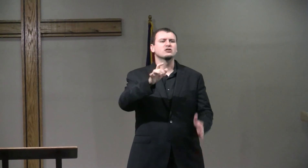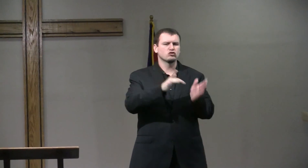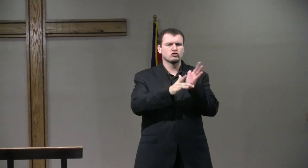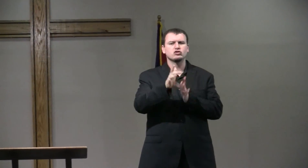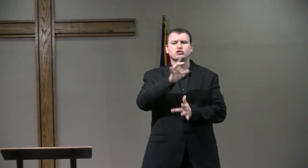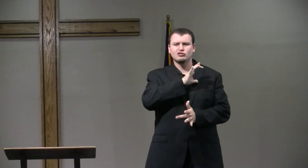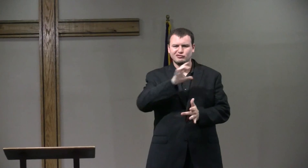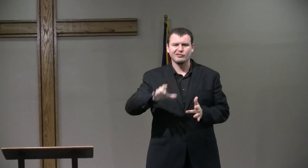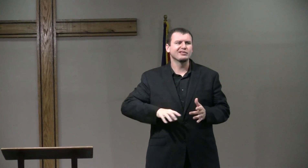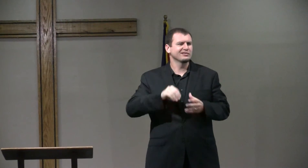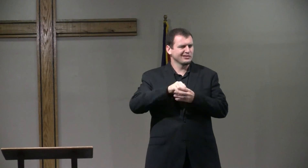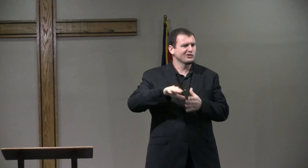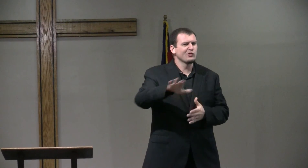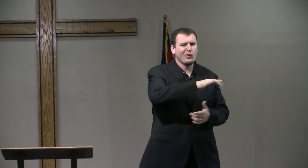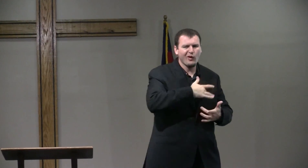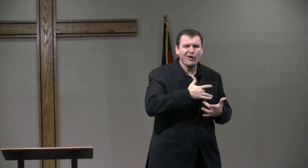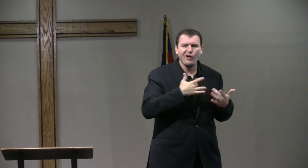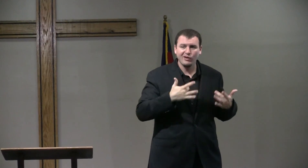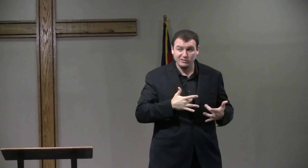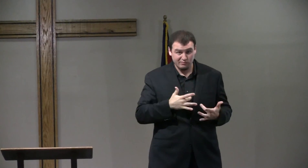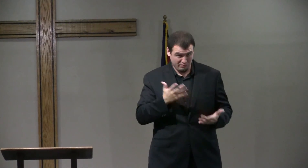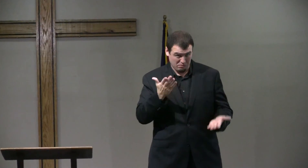to think about it. I encourage you to think about